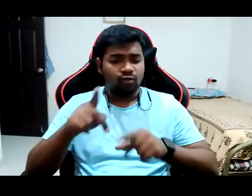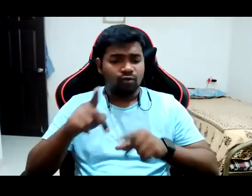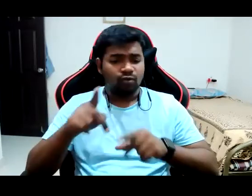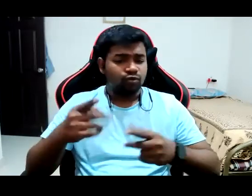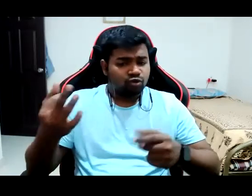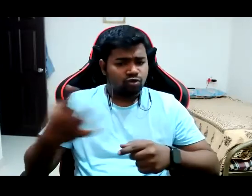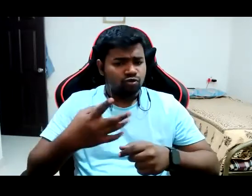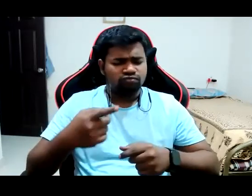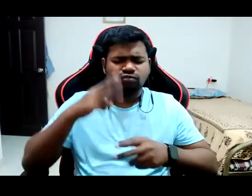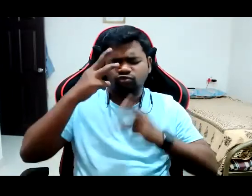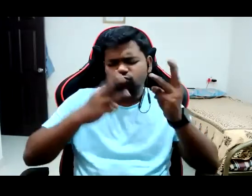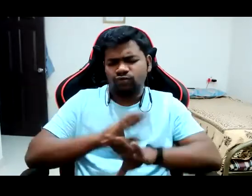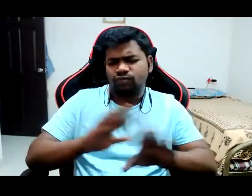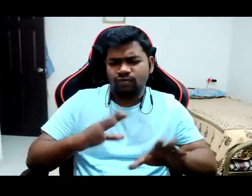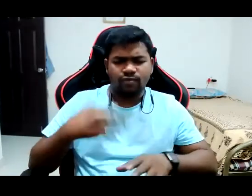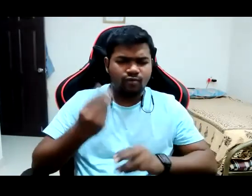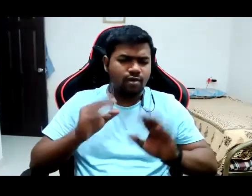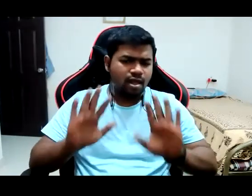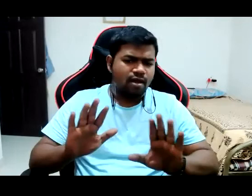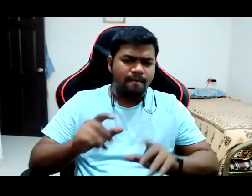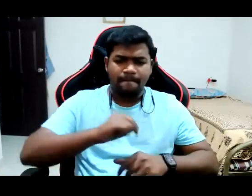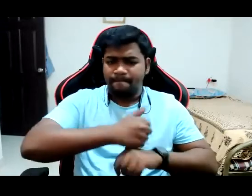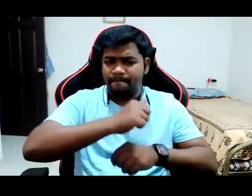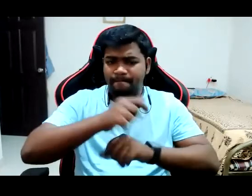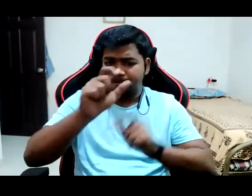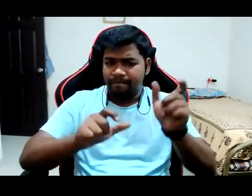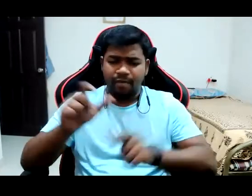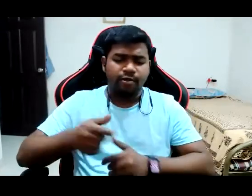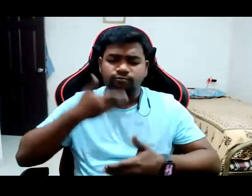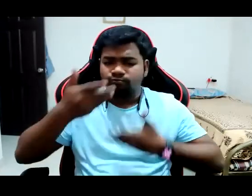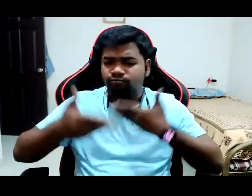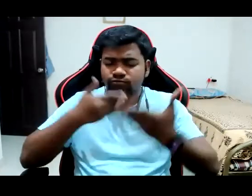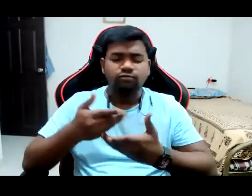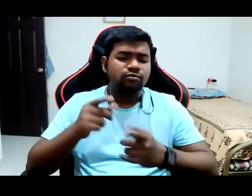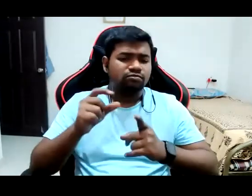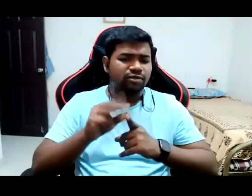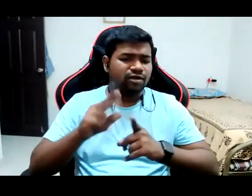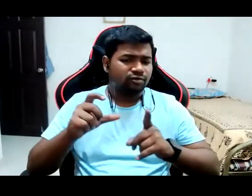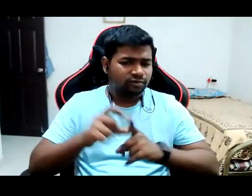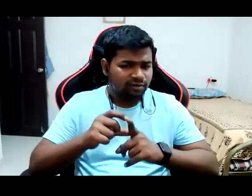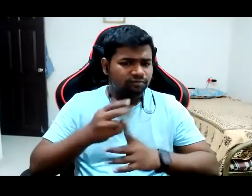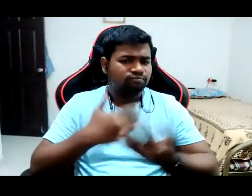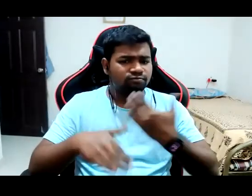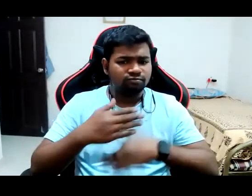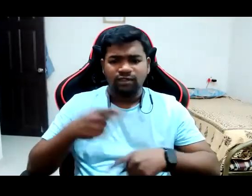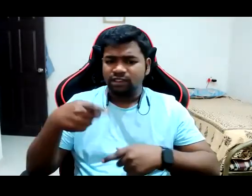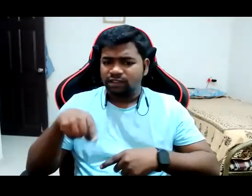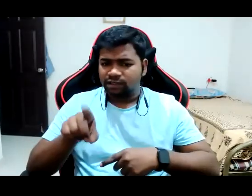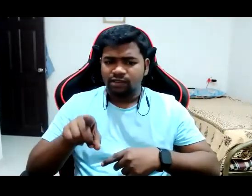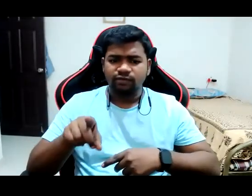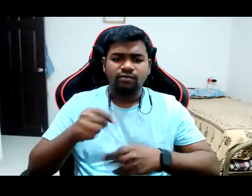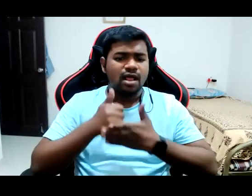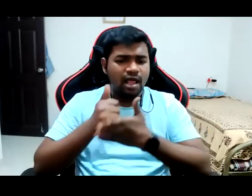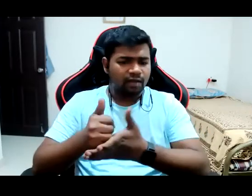no worries. We would have mentors and again, people with disabilities amongst the community itself who can basically help